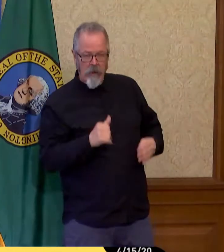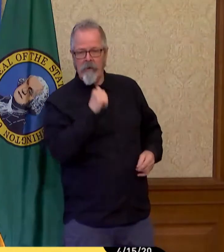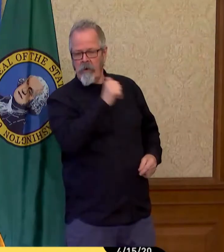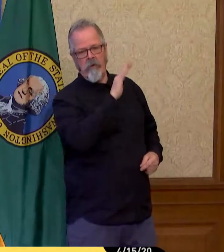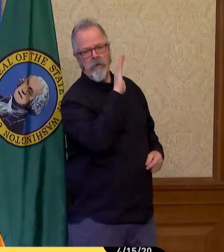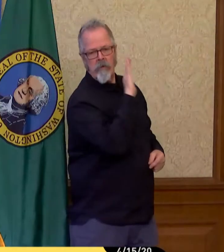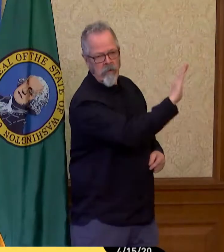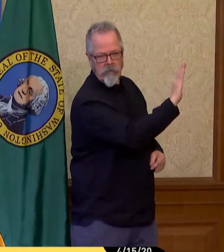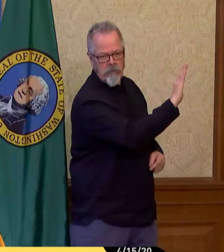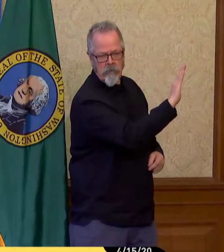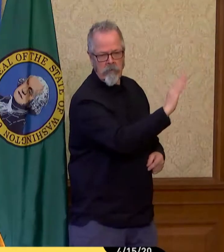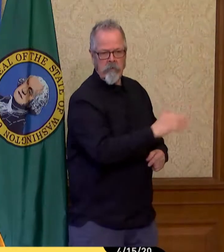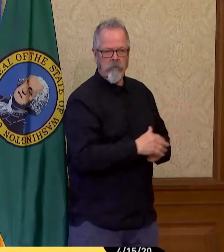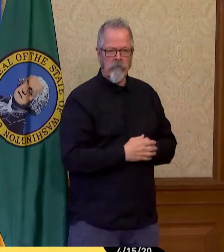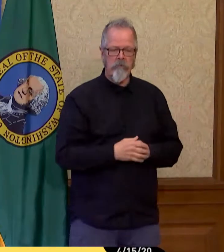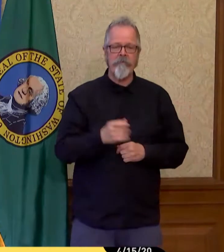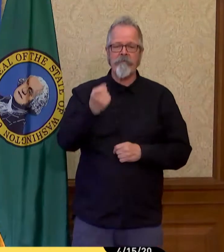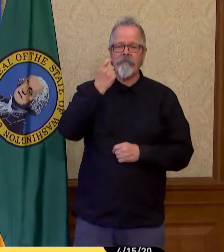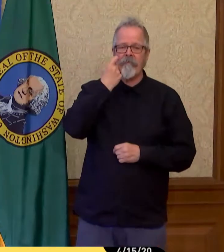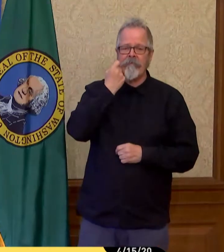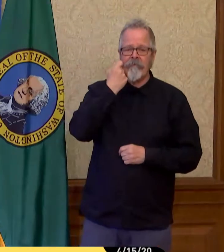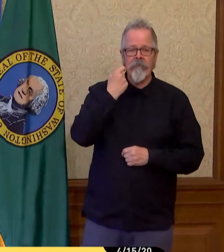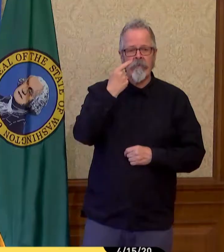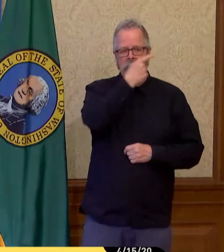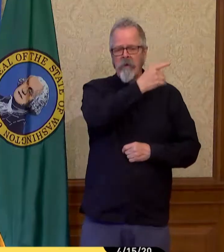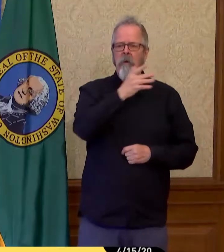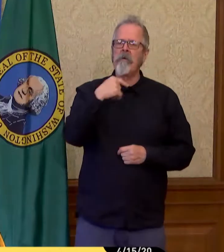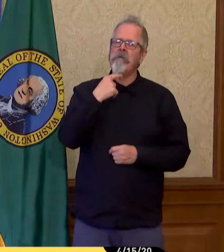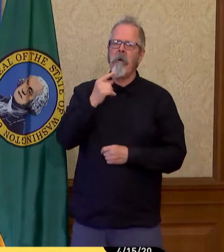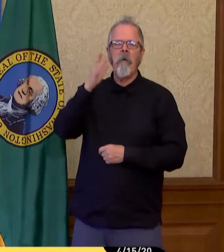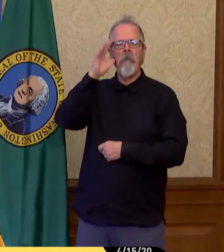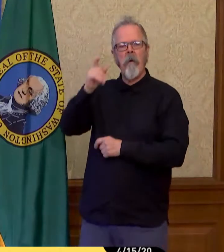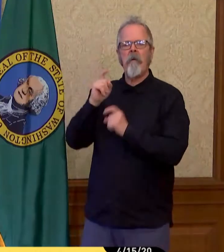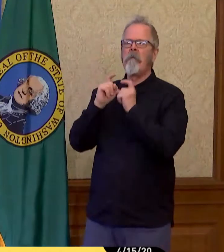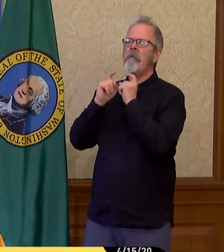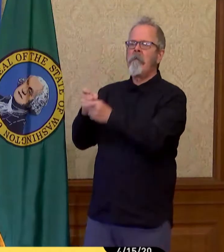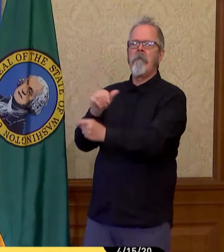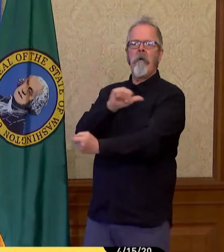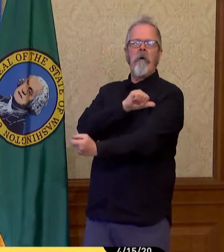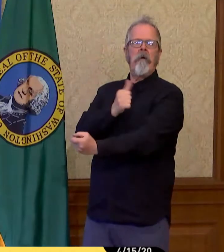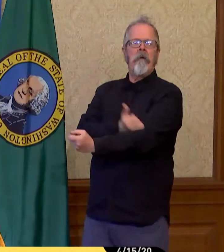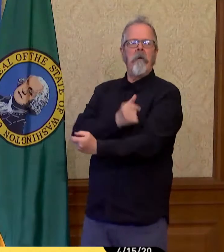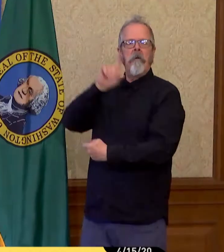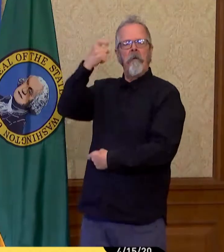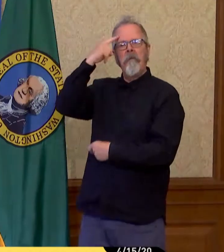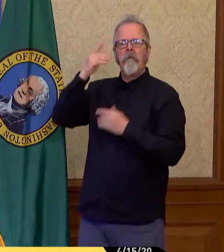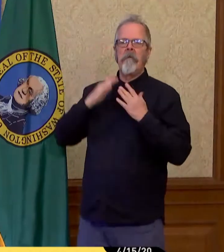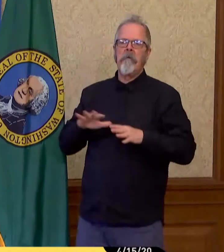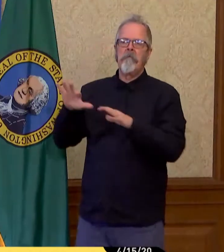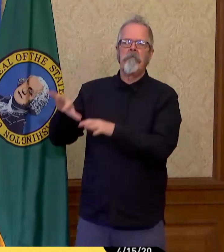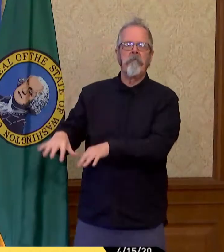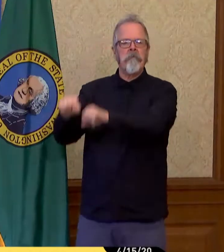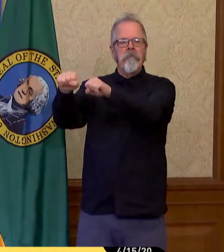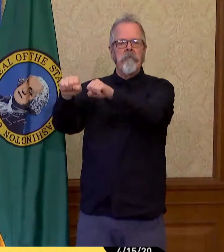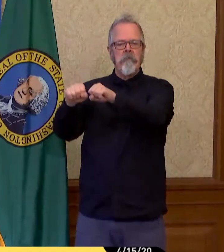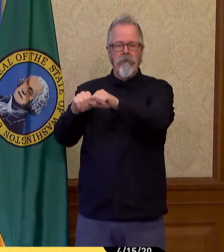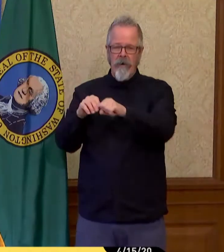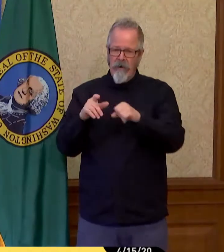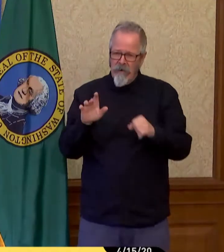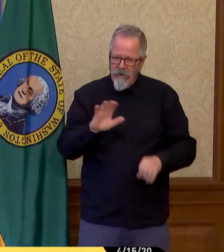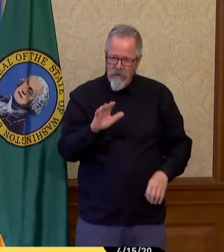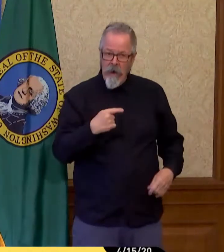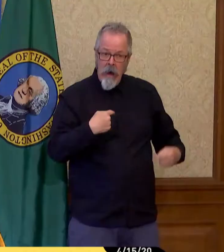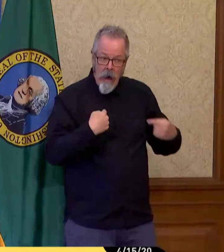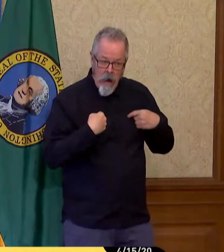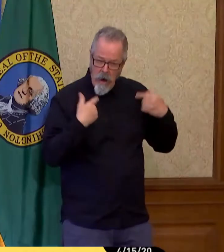the governors to take certain steps. Well, we actually have authorization. That comes from the U.S. Constitution and our